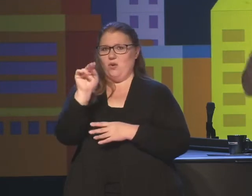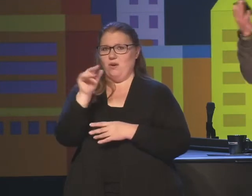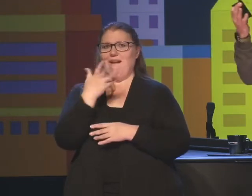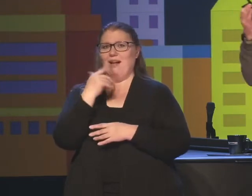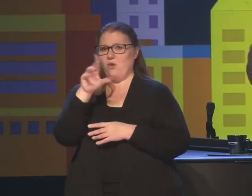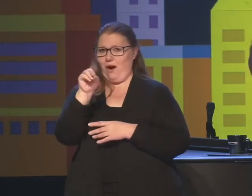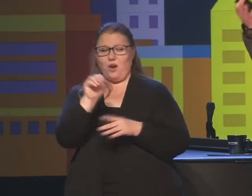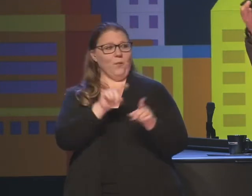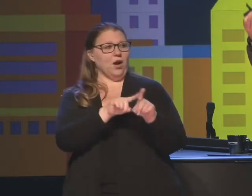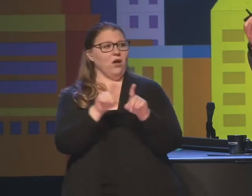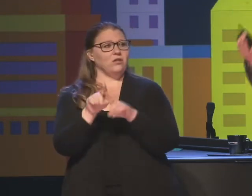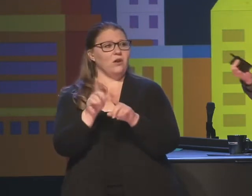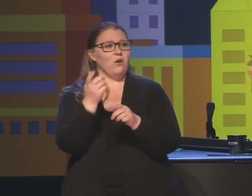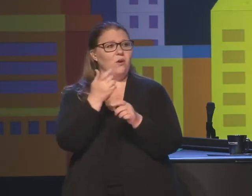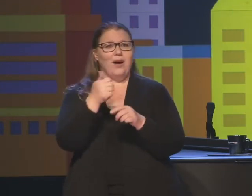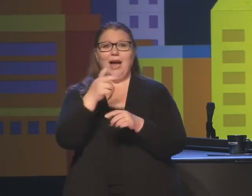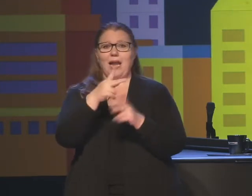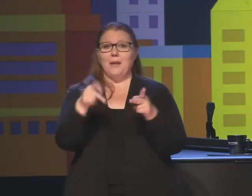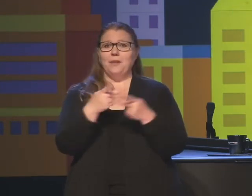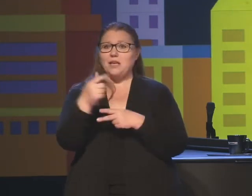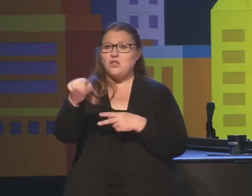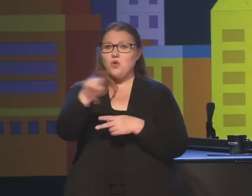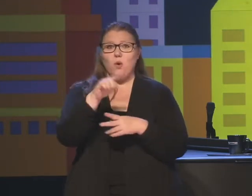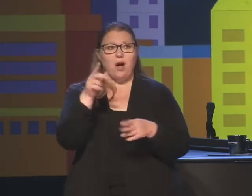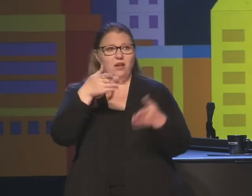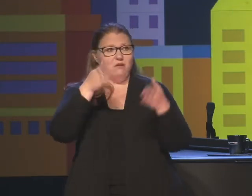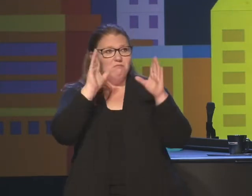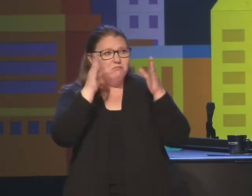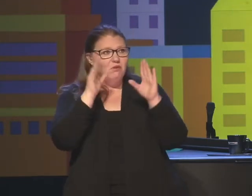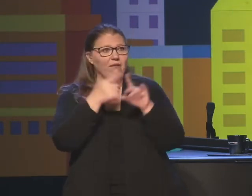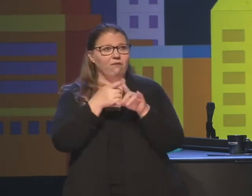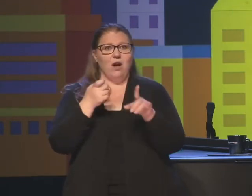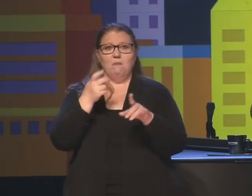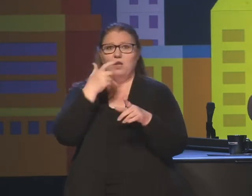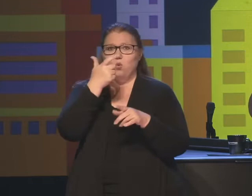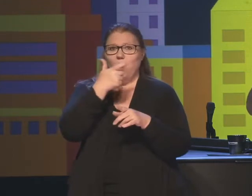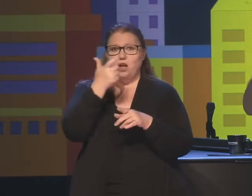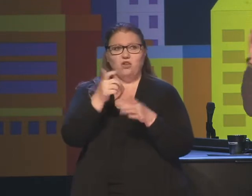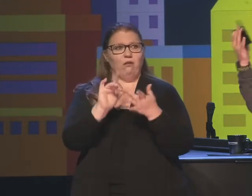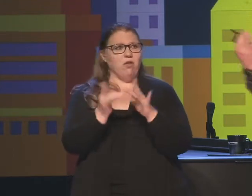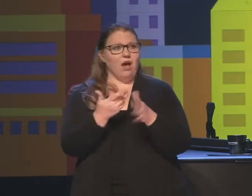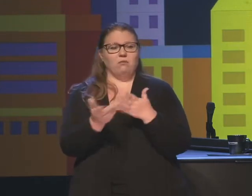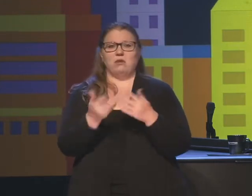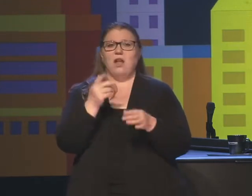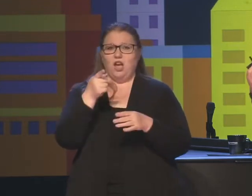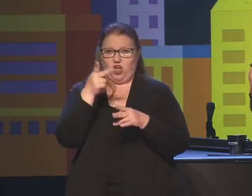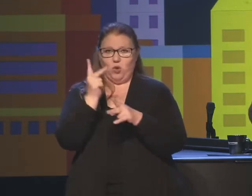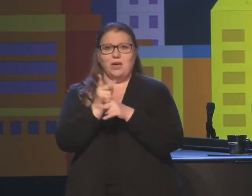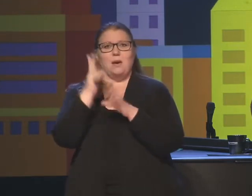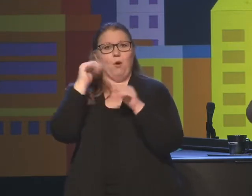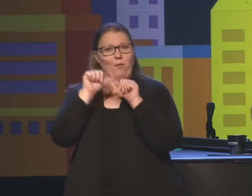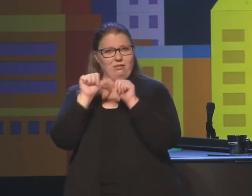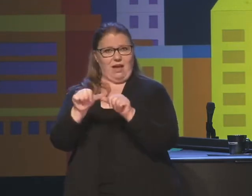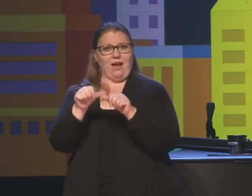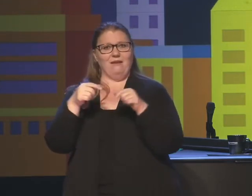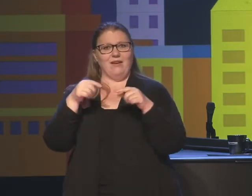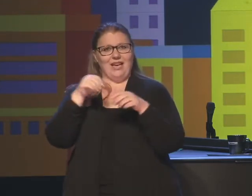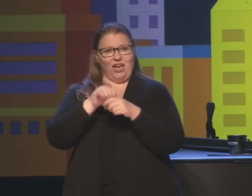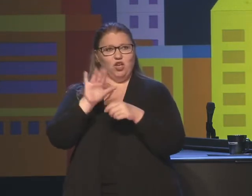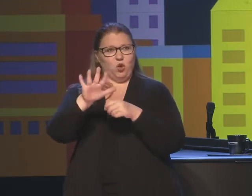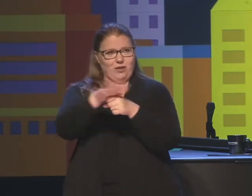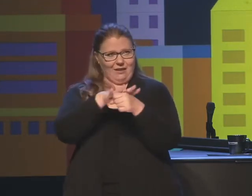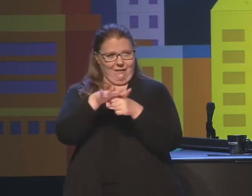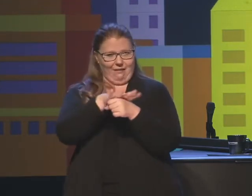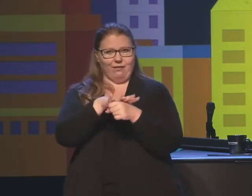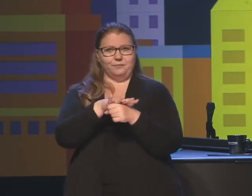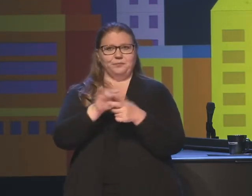but then also any place you are, that you're listening, that you're tuning in, that you're watching, you're keeping hope alive in that setting. And our